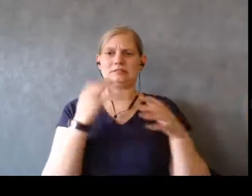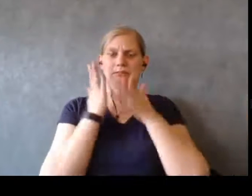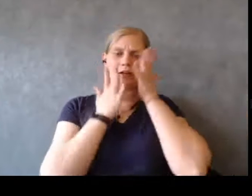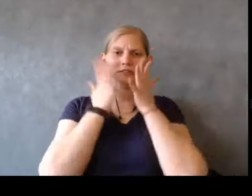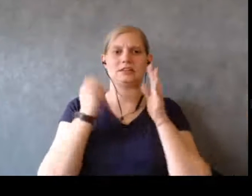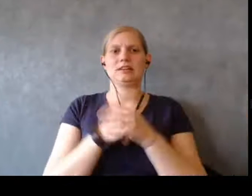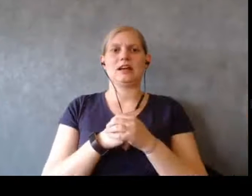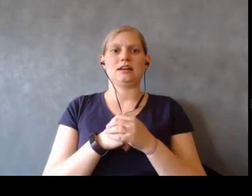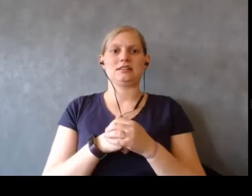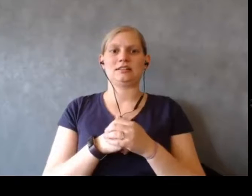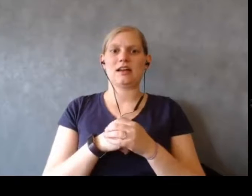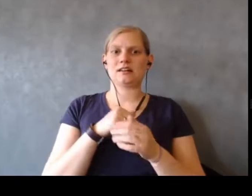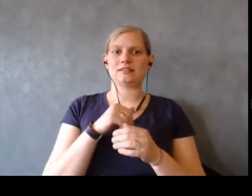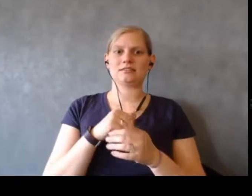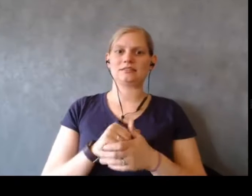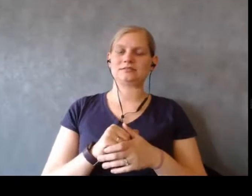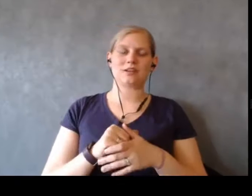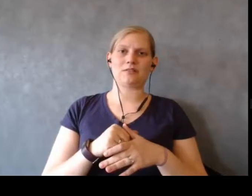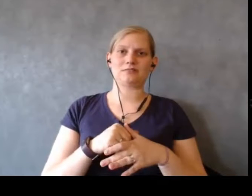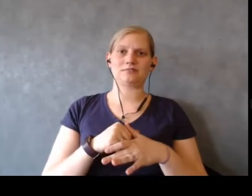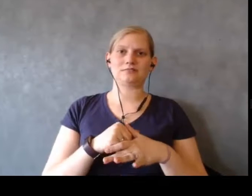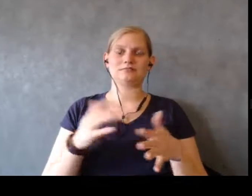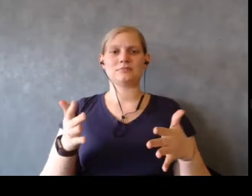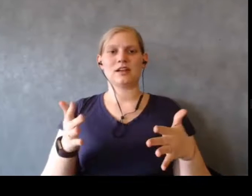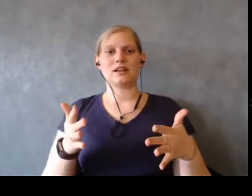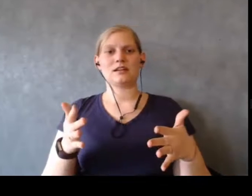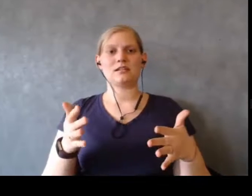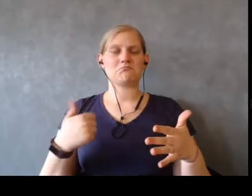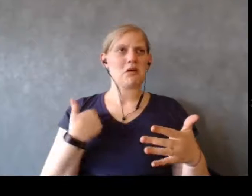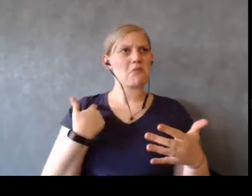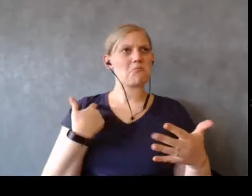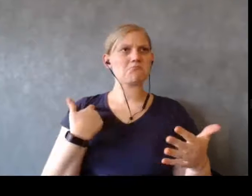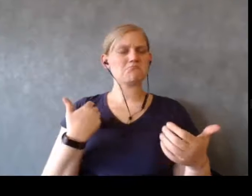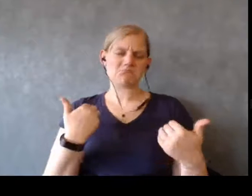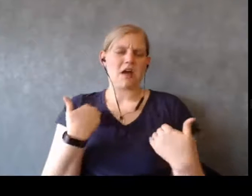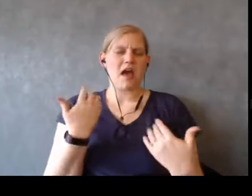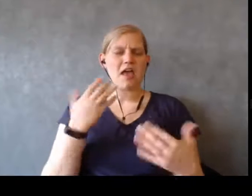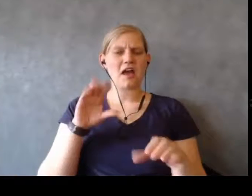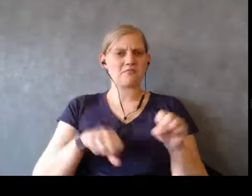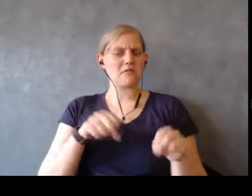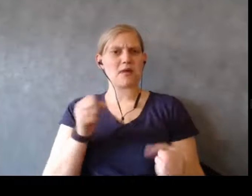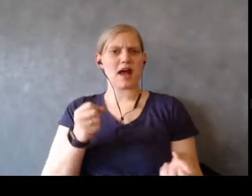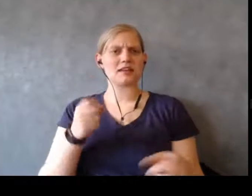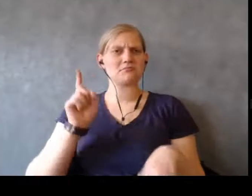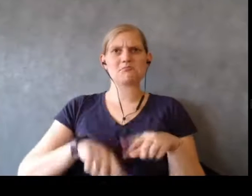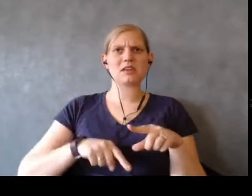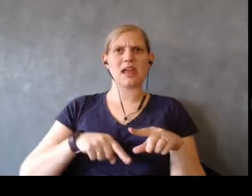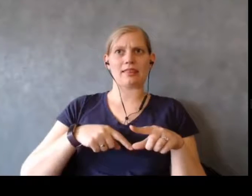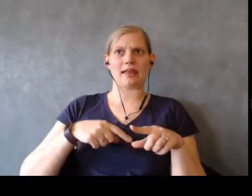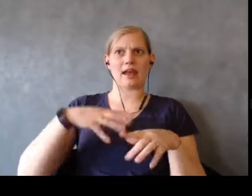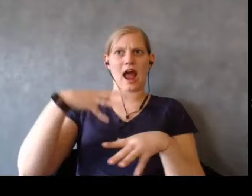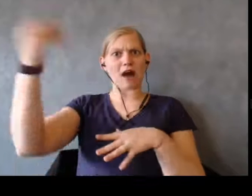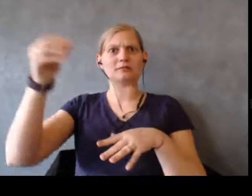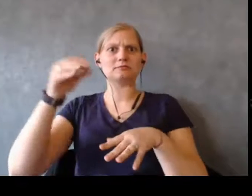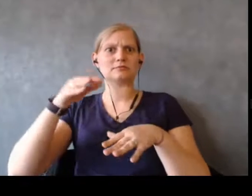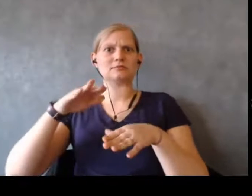time, and I didn't want to talk to her about that. So I figured, well, I have a bike. Now, I wasn't allowed to leave the neighborhood. We lived